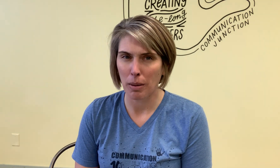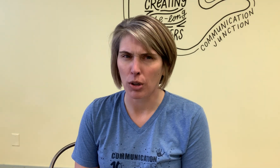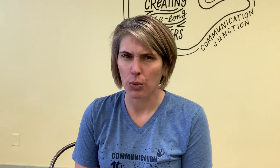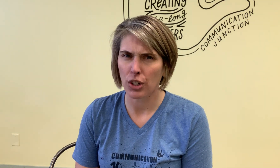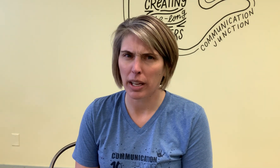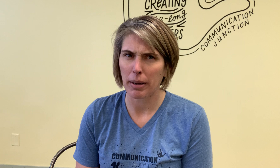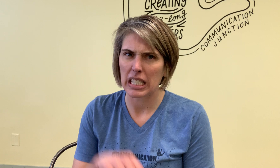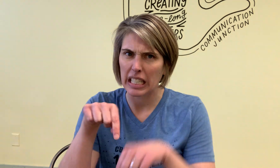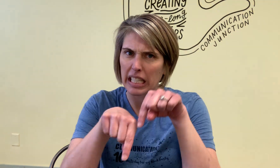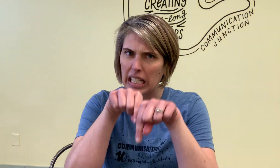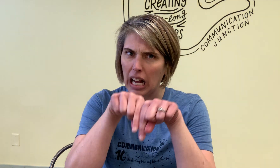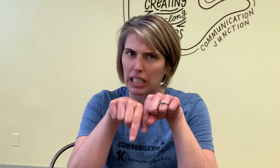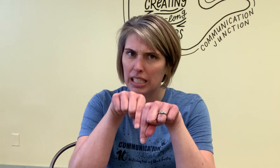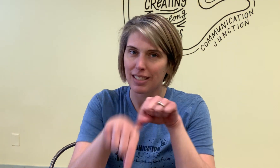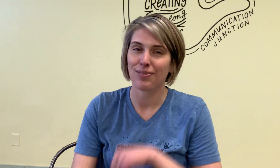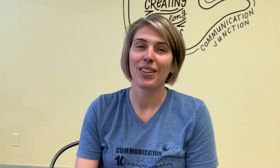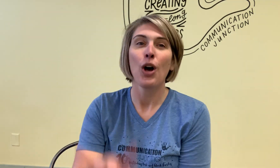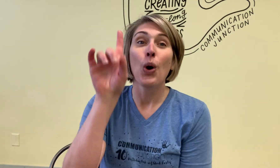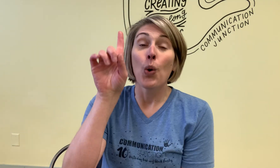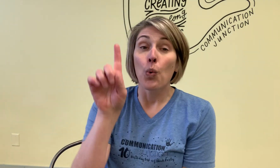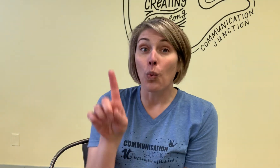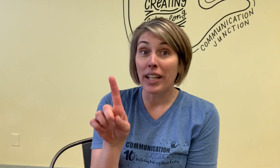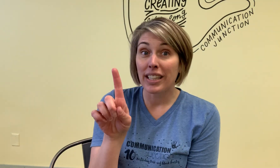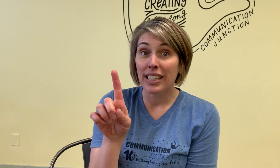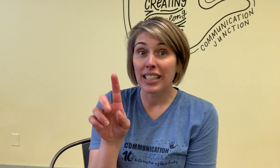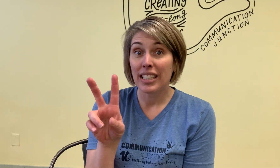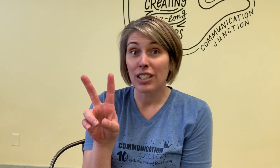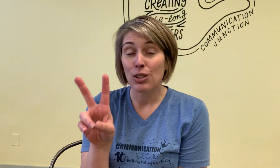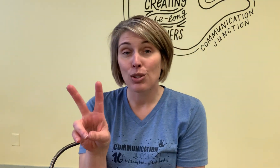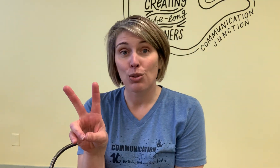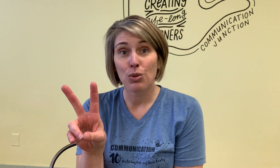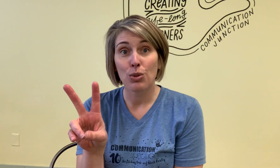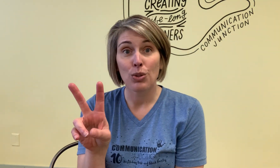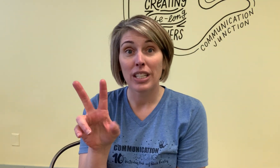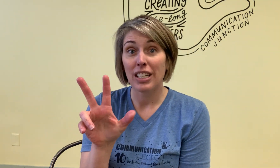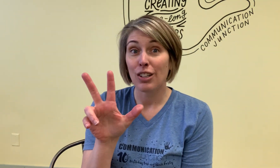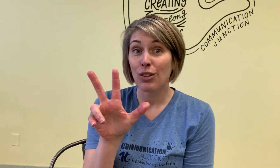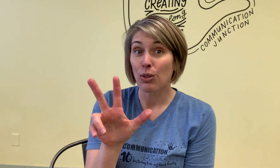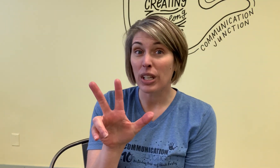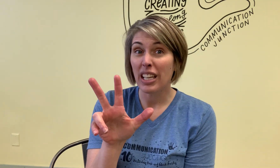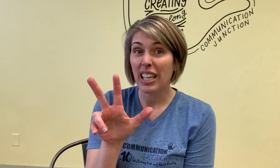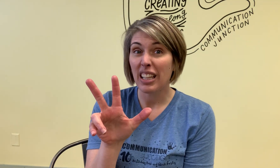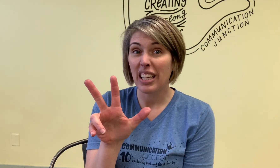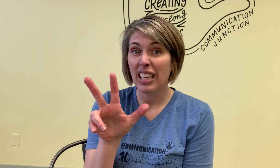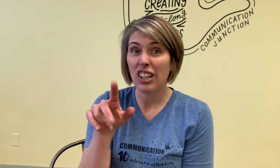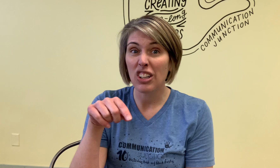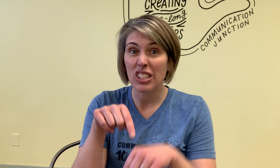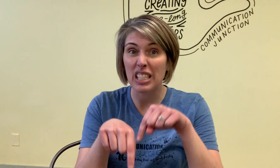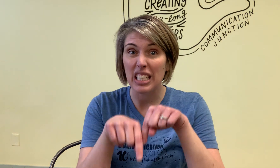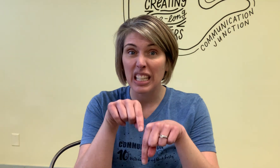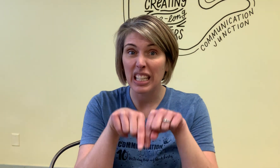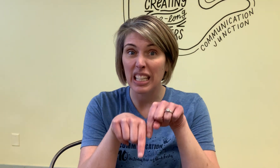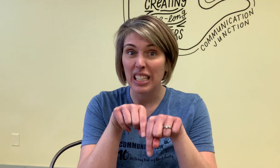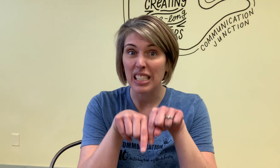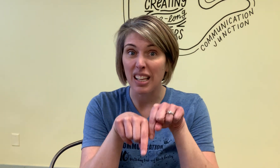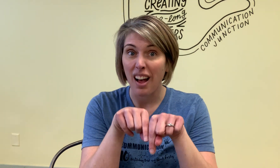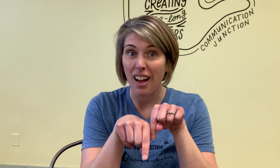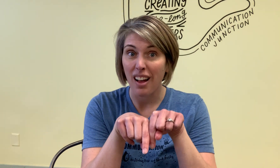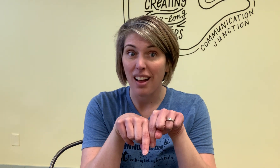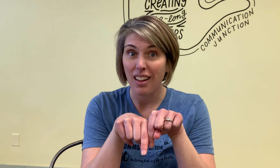Remember, we're talking about stinky socks. 1 little, 2 little, 3 little stinky